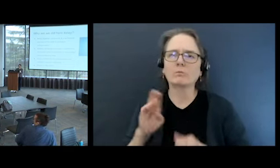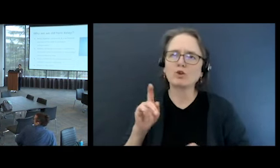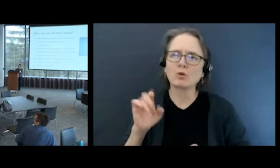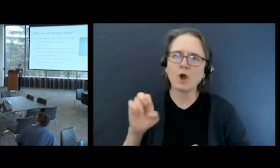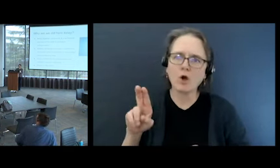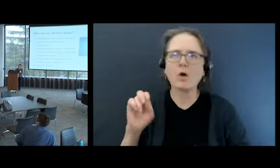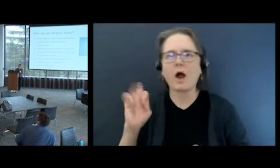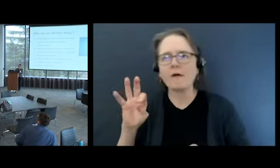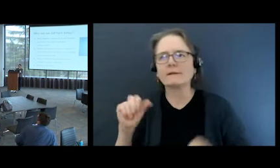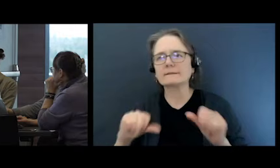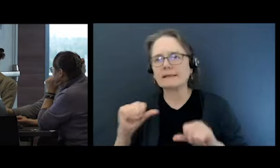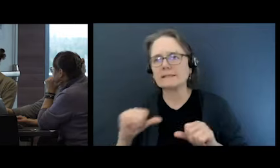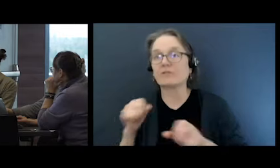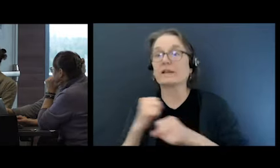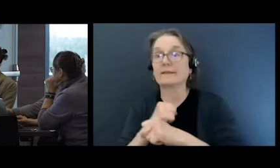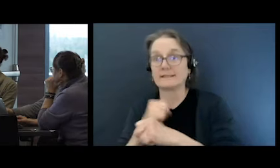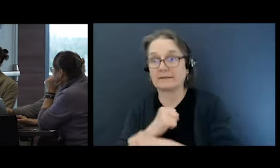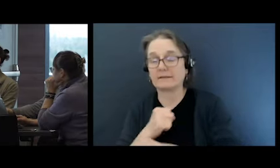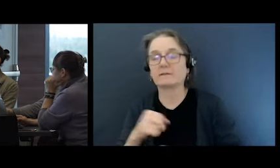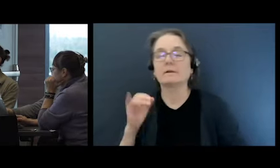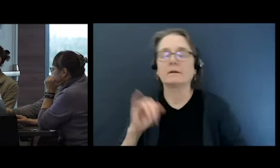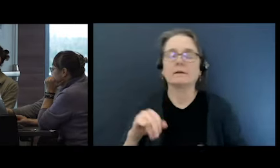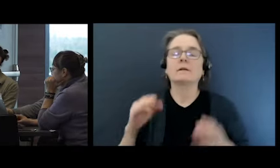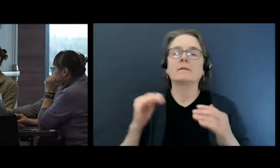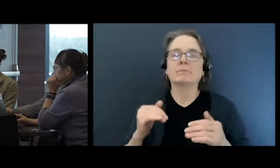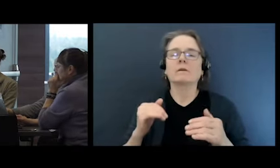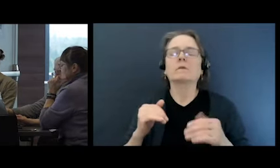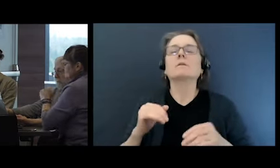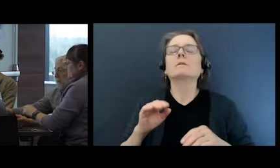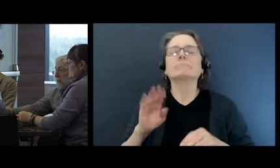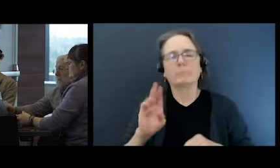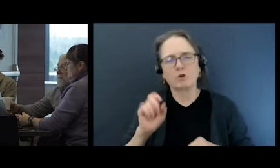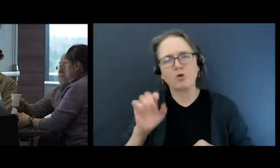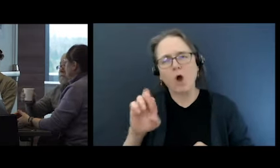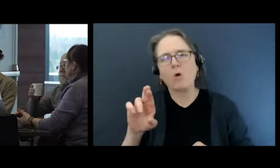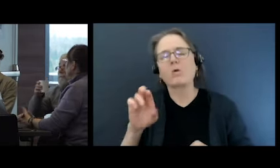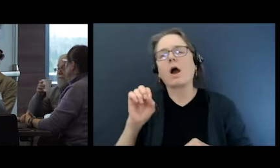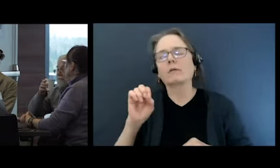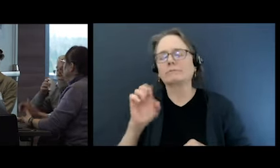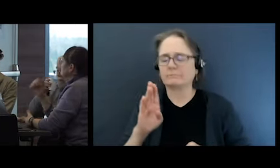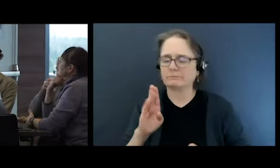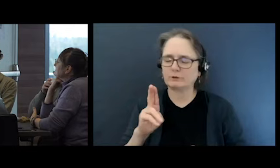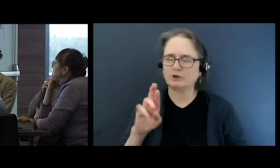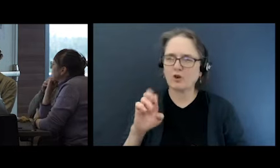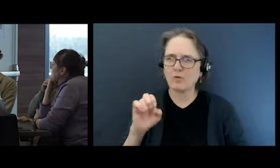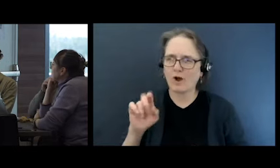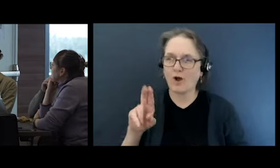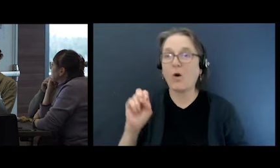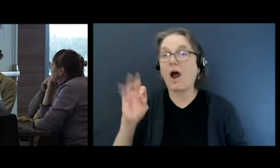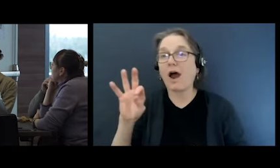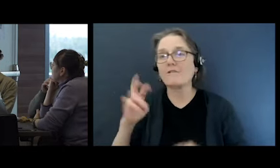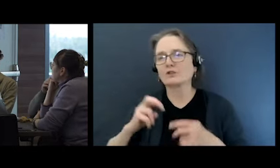The Bureau of Transportation Statistics is interested in ultimately putting out data products